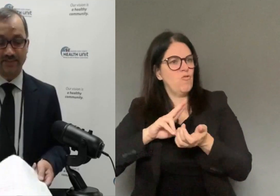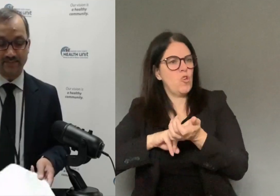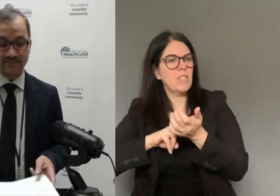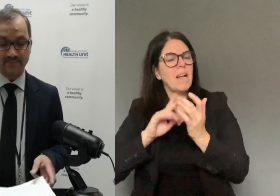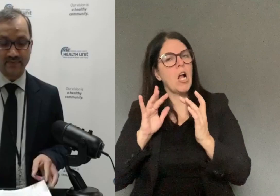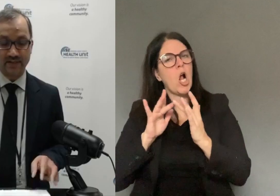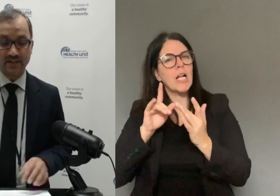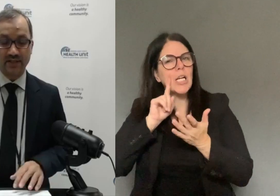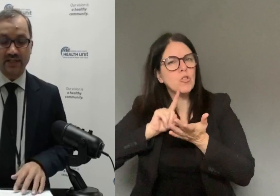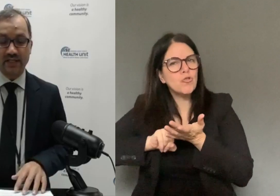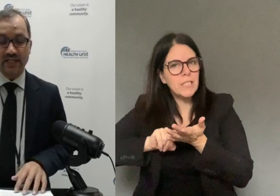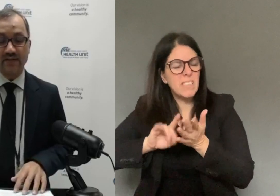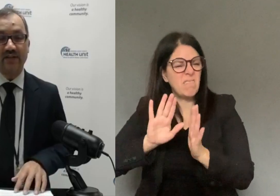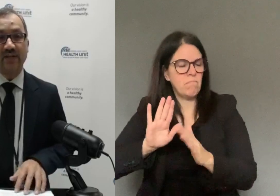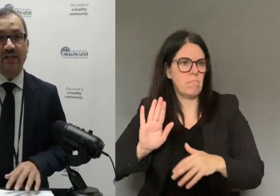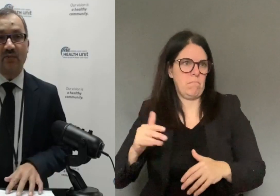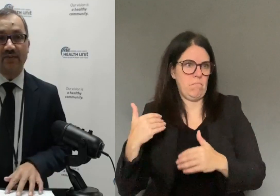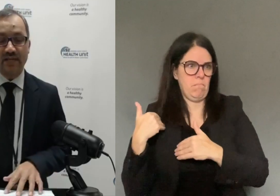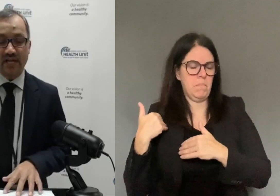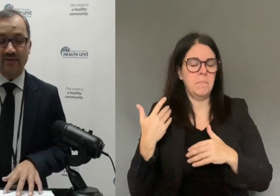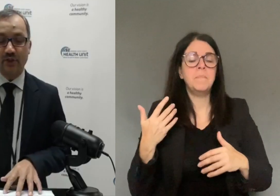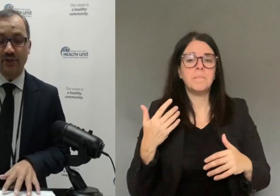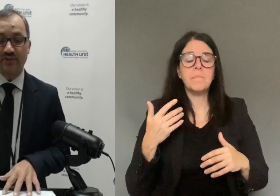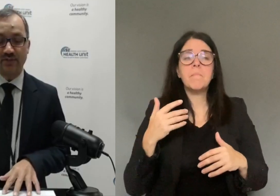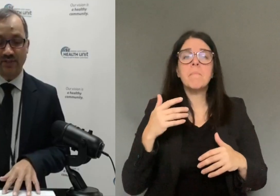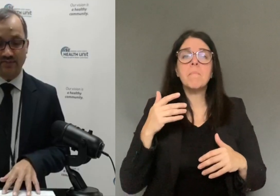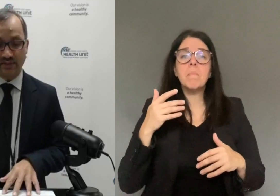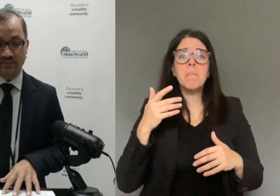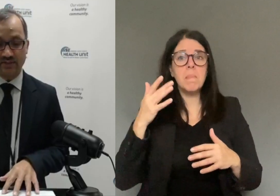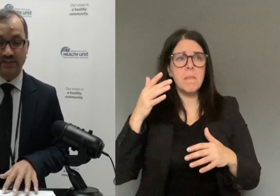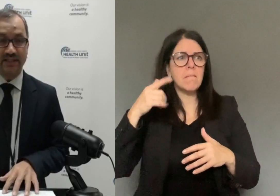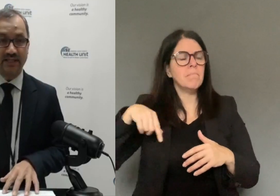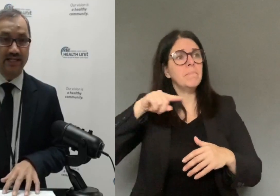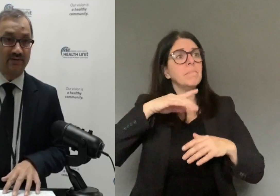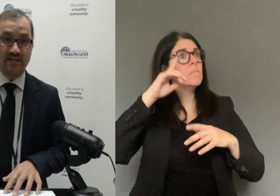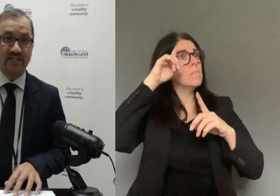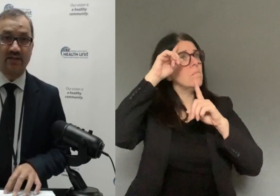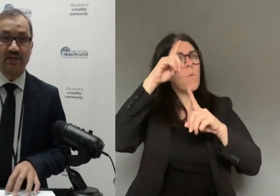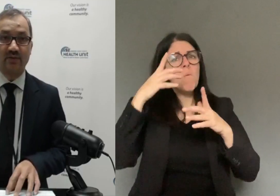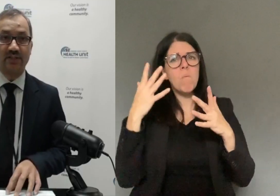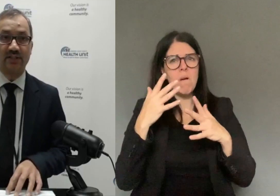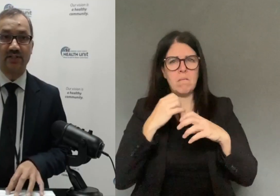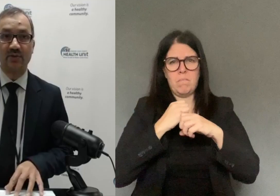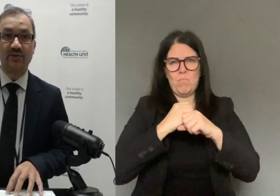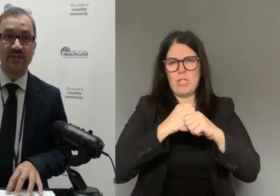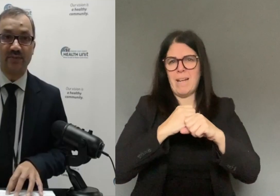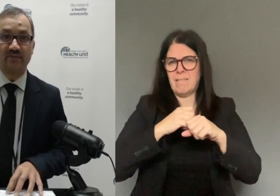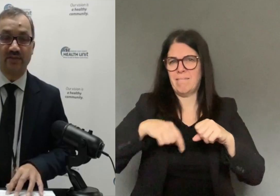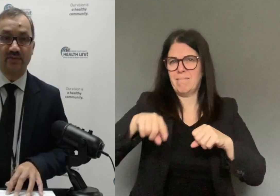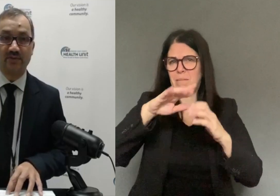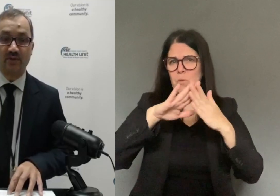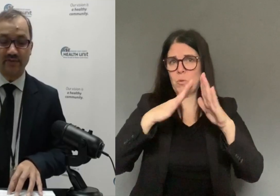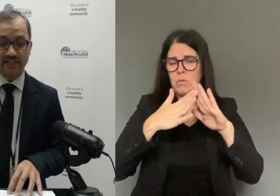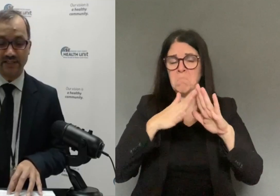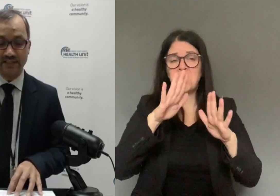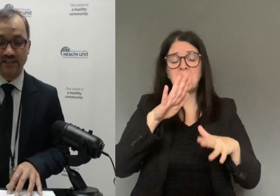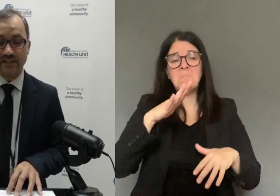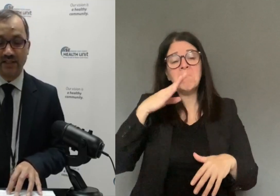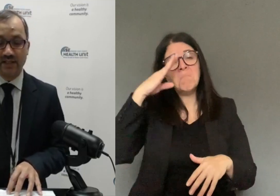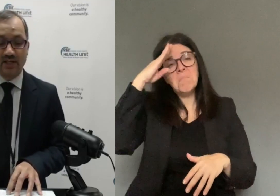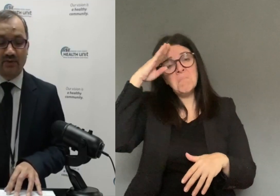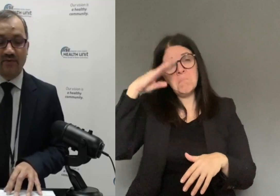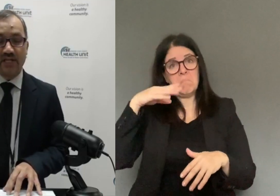community. Even when we have a good treatment available, and right now we know that there is no treatment available for